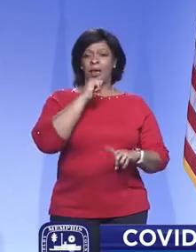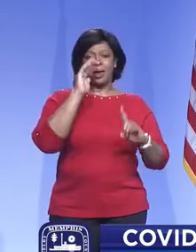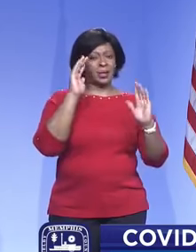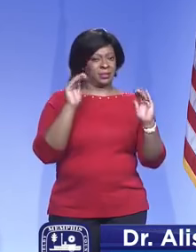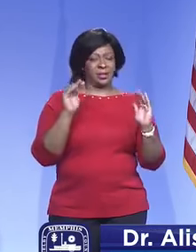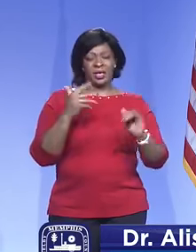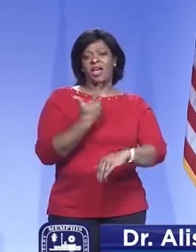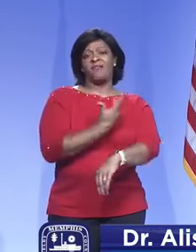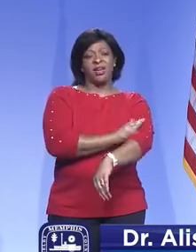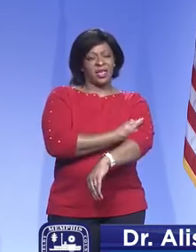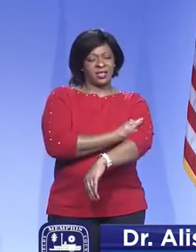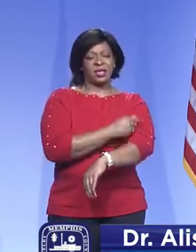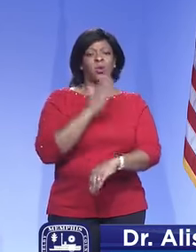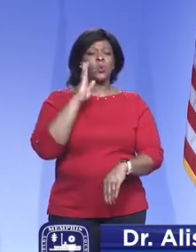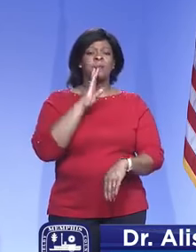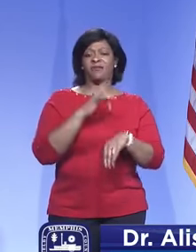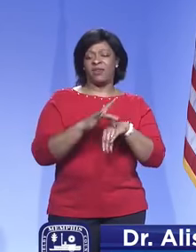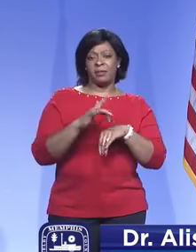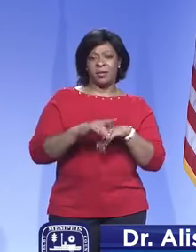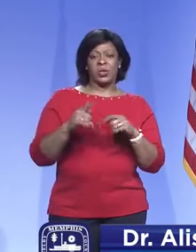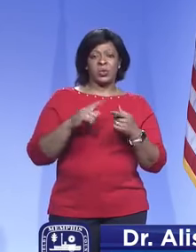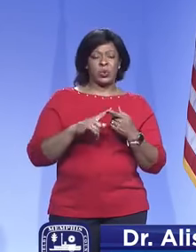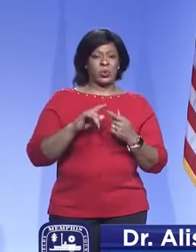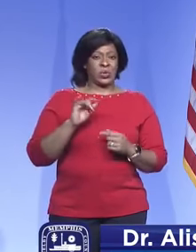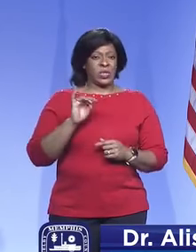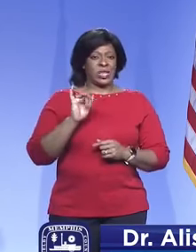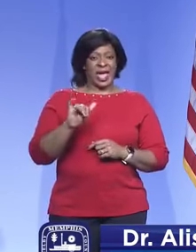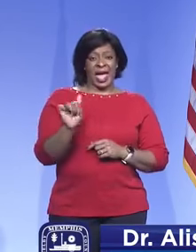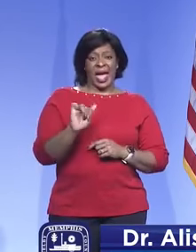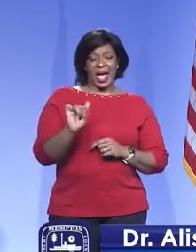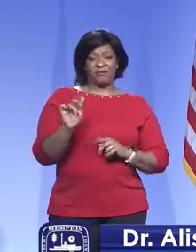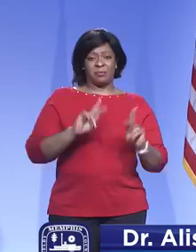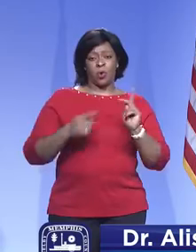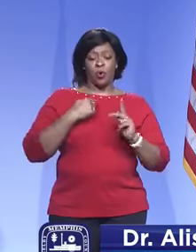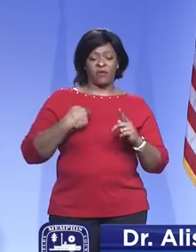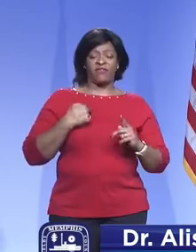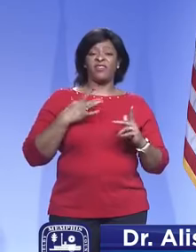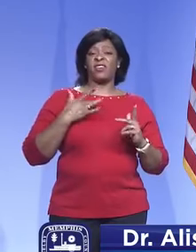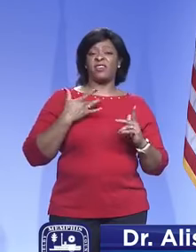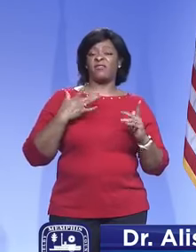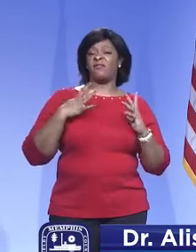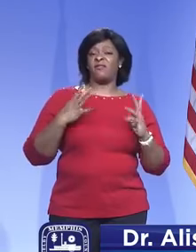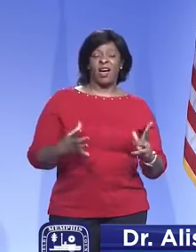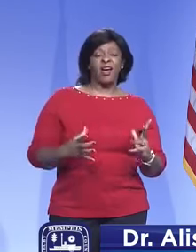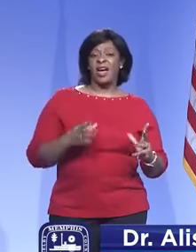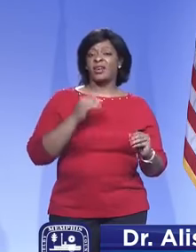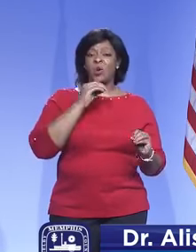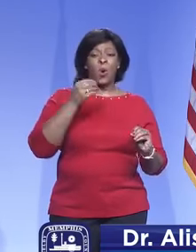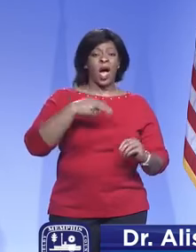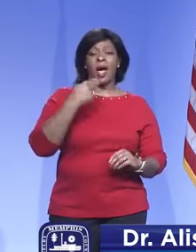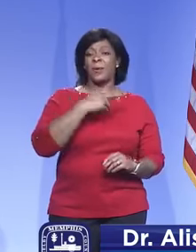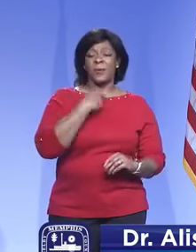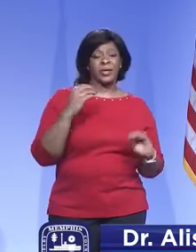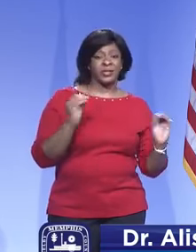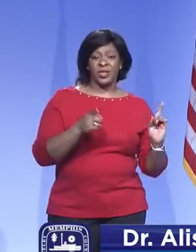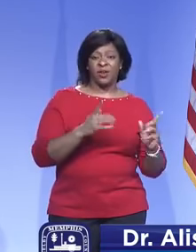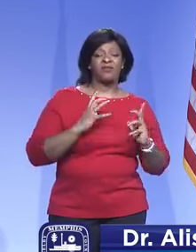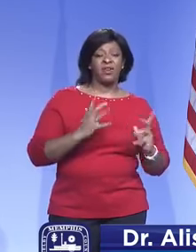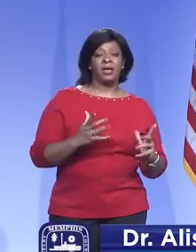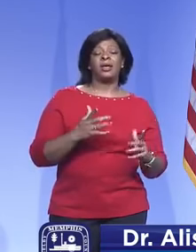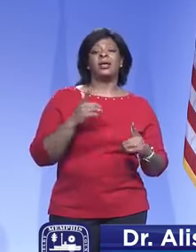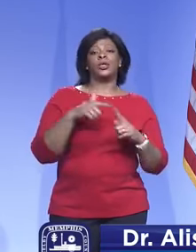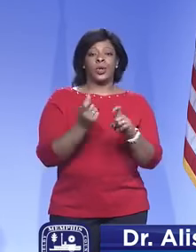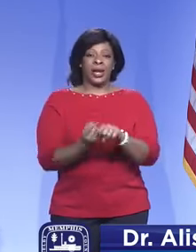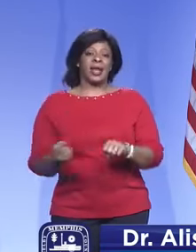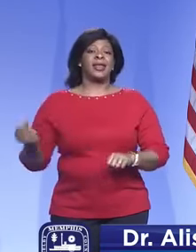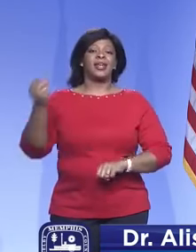expect that vaccines going to be available to the average citizen, so those who are not at high risk, until next